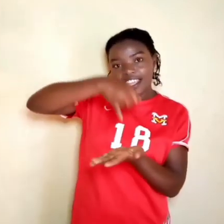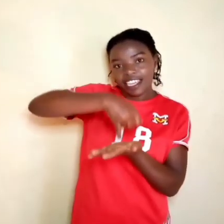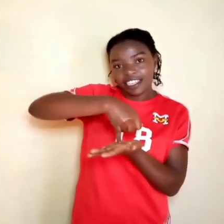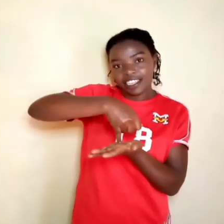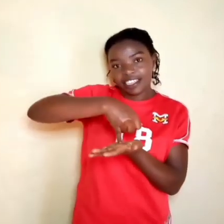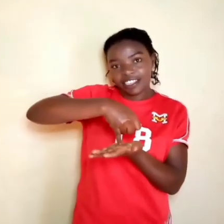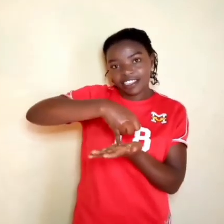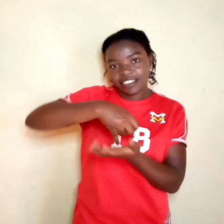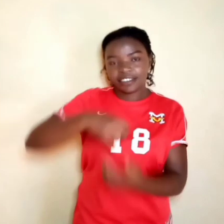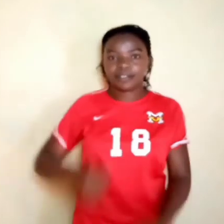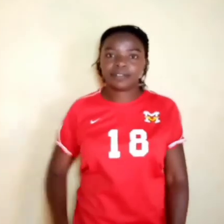eat,